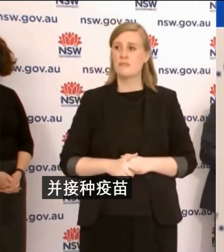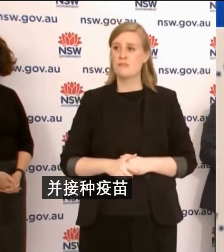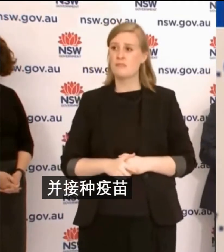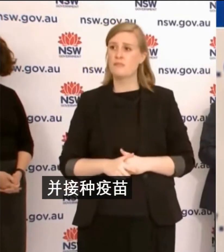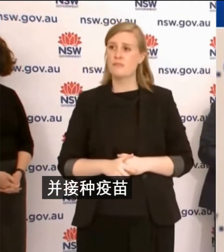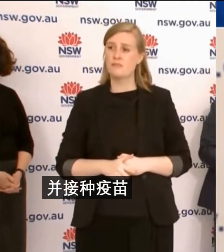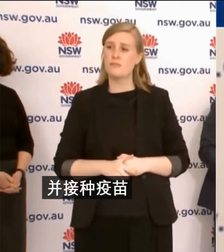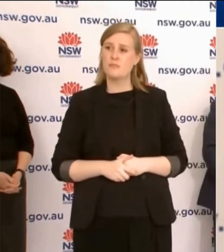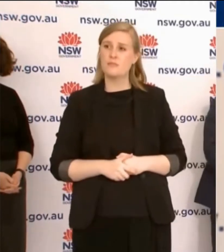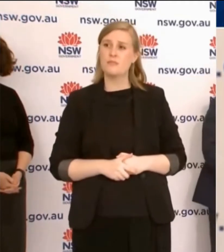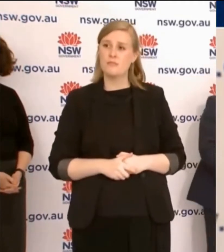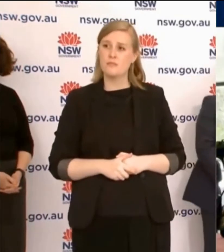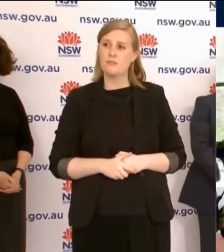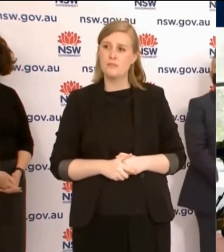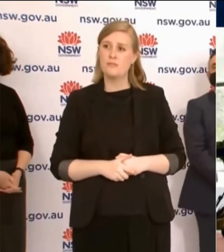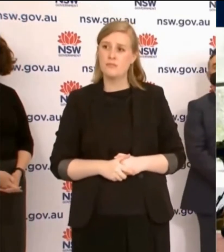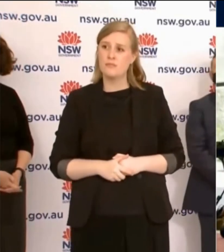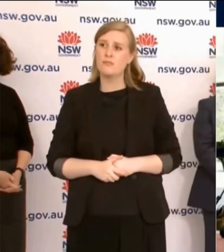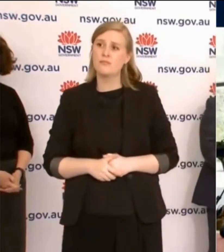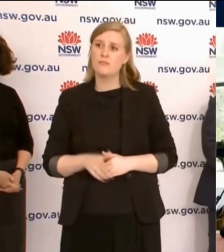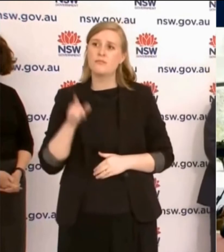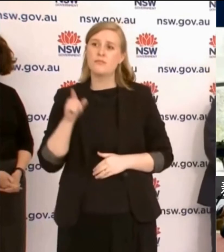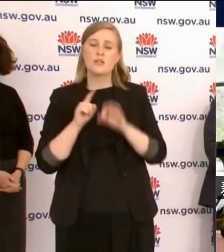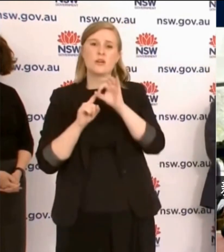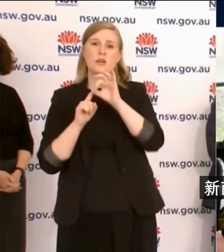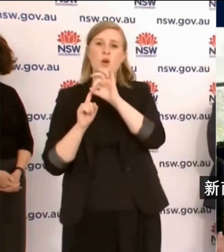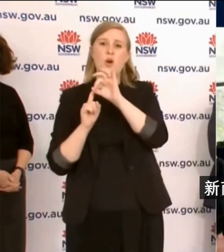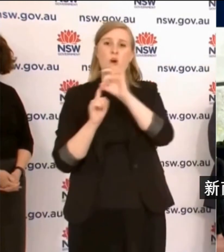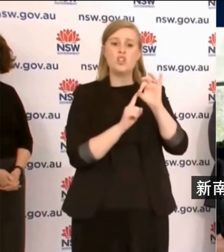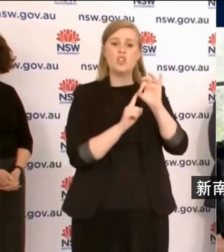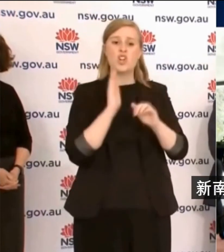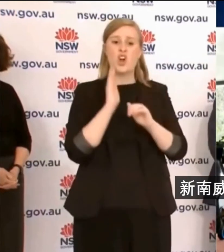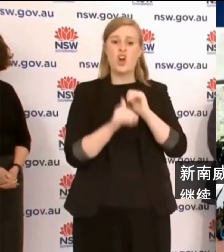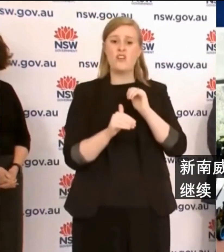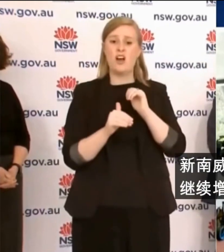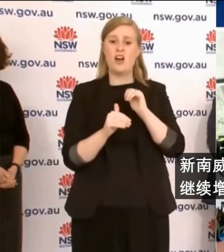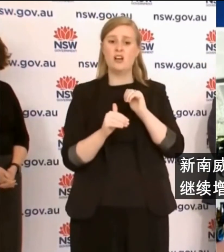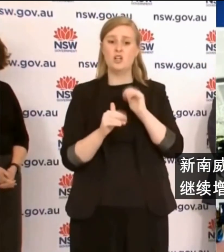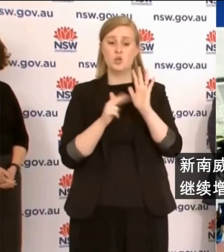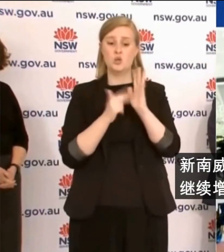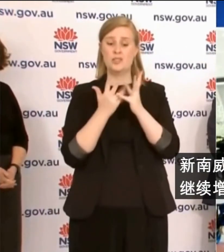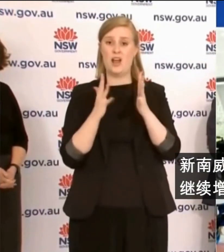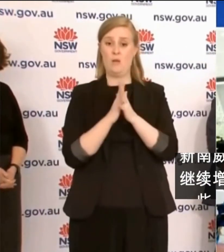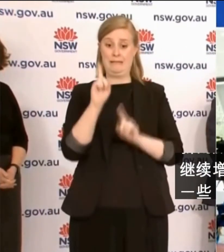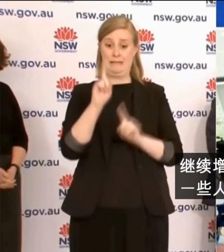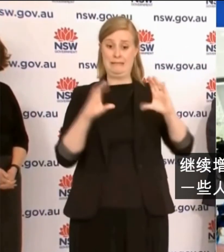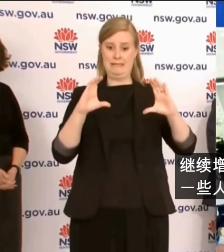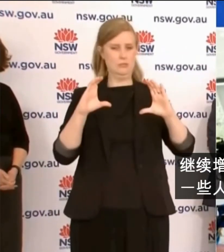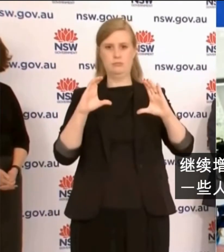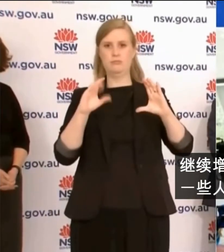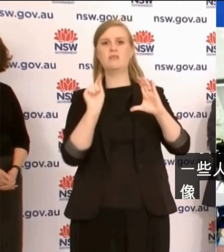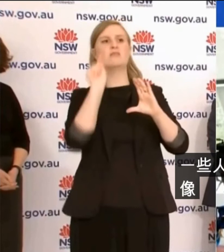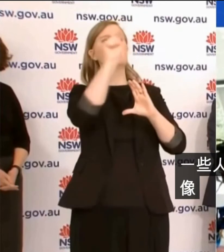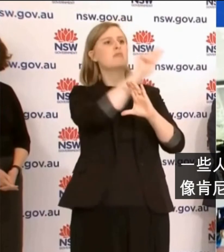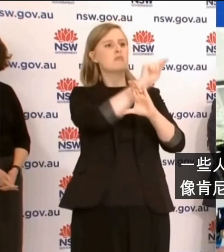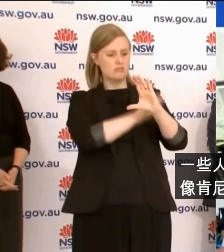New South Wales, we know that cases are continuing to rise. On regional New South Wales, cases are continuing to rise, and we've spoken to some people concerned